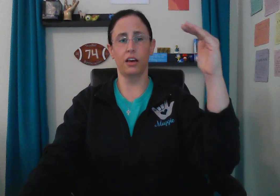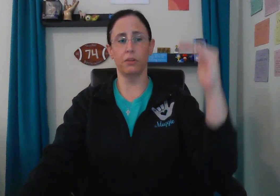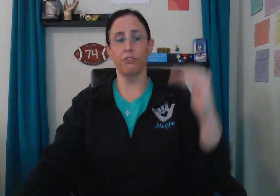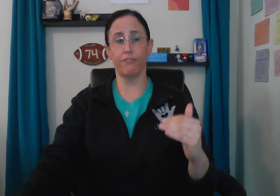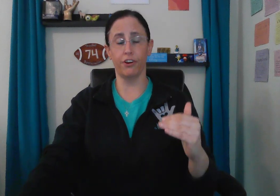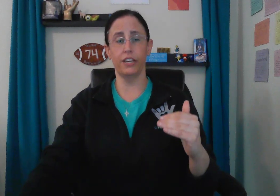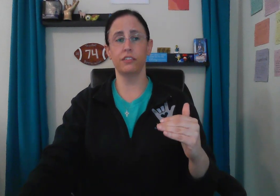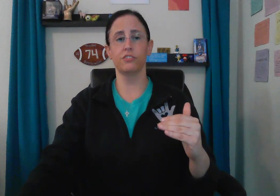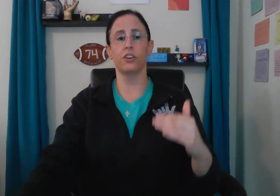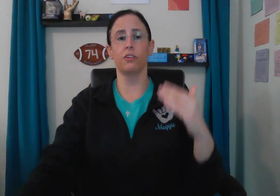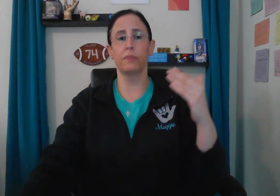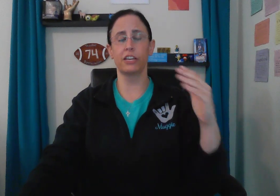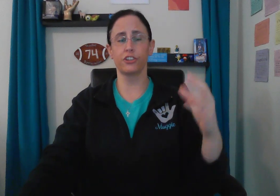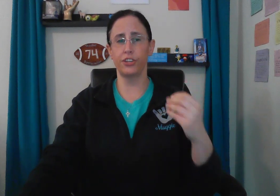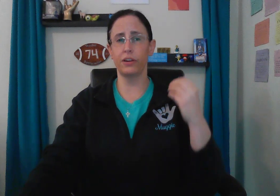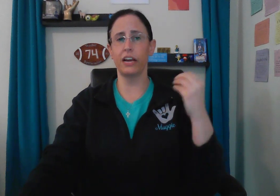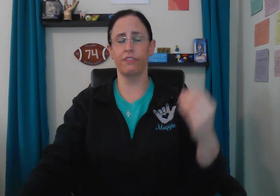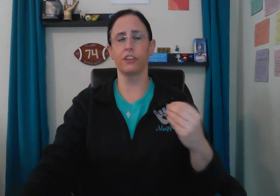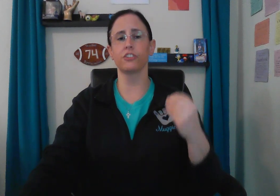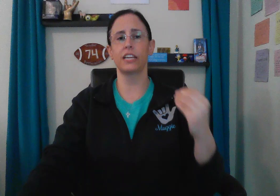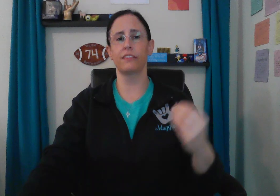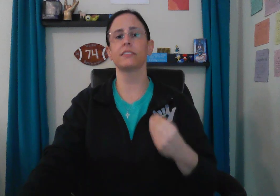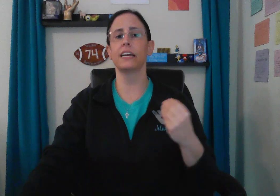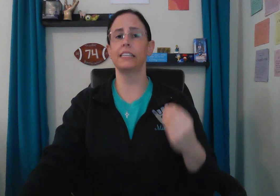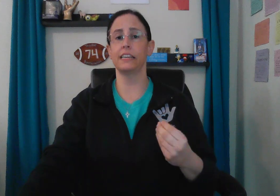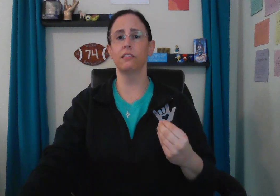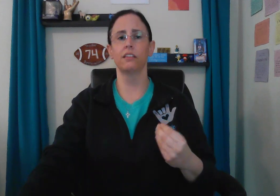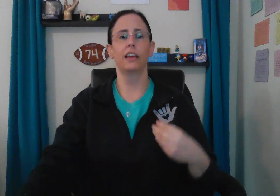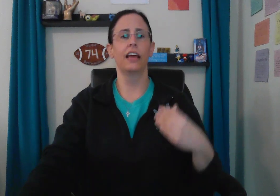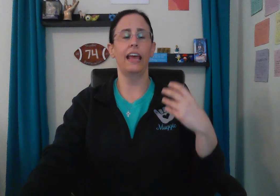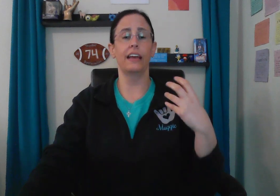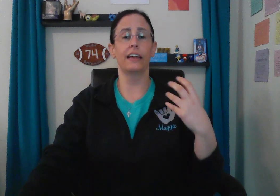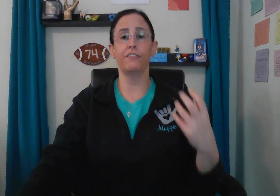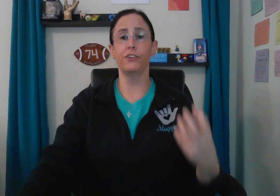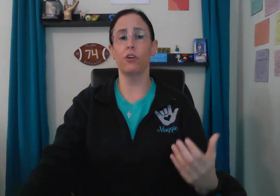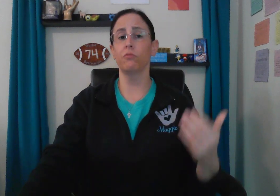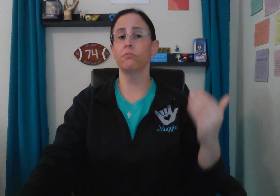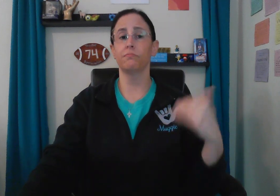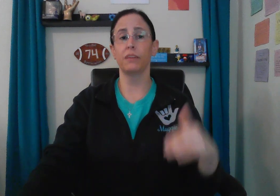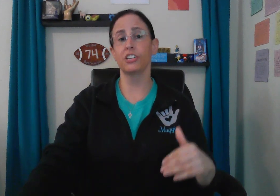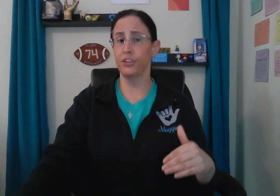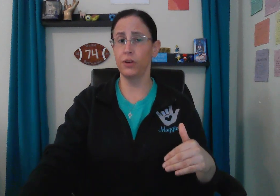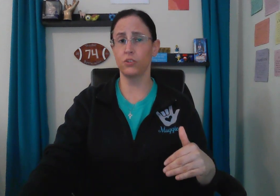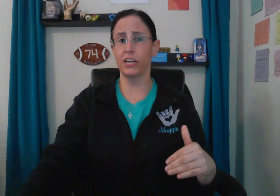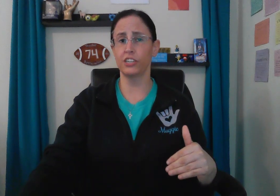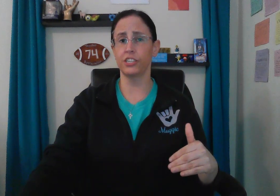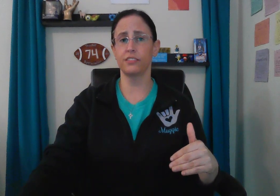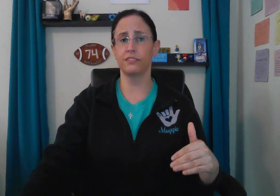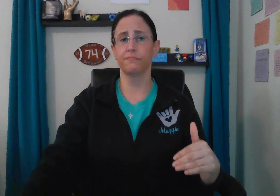a referent. So make sure you kind of understand this idea. And if you don't, make sure you ask questions.